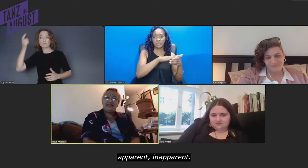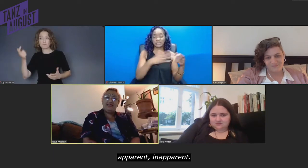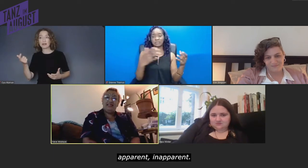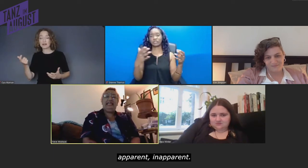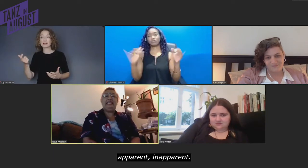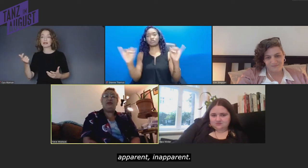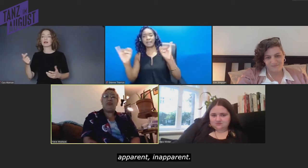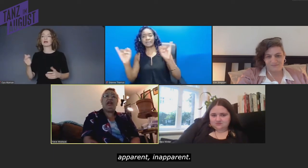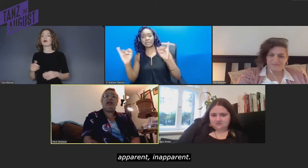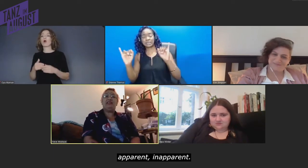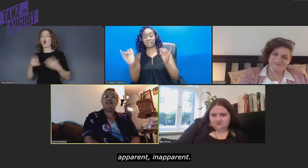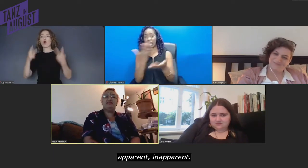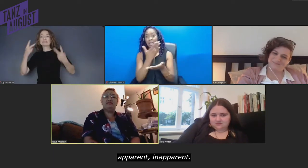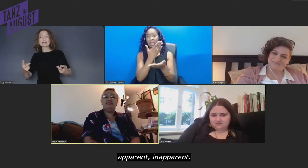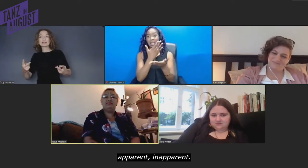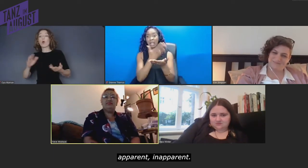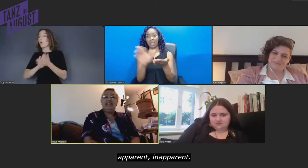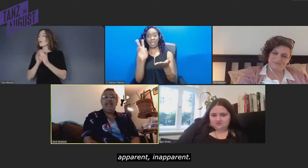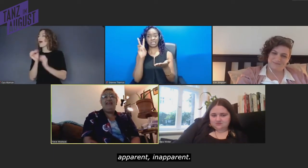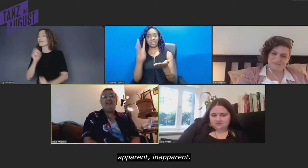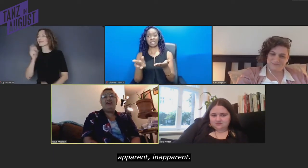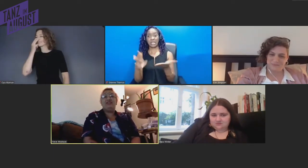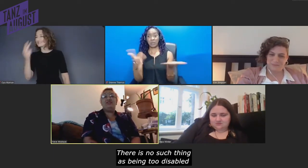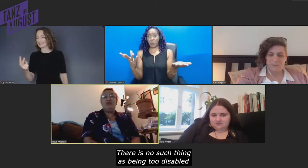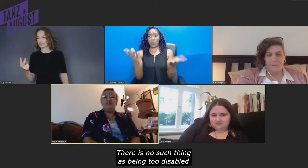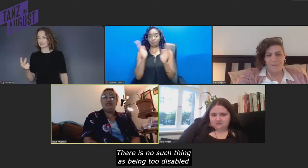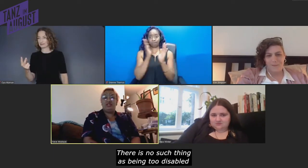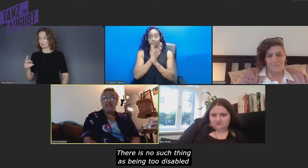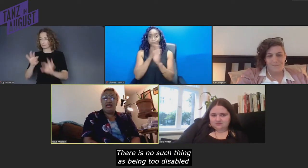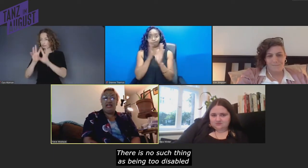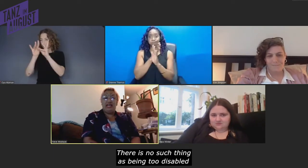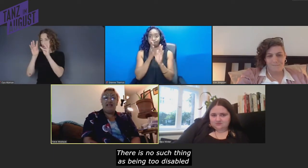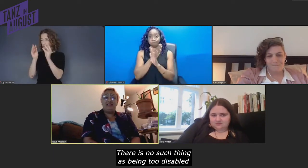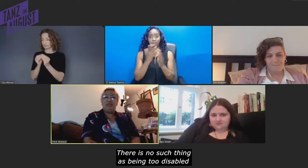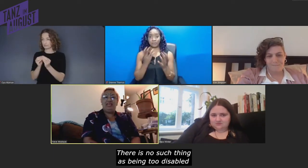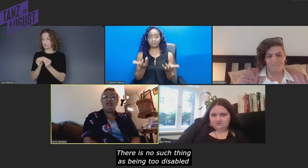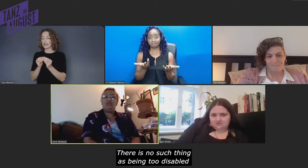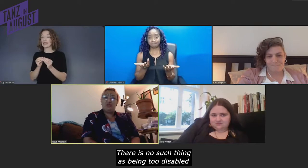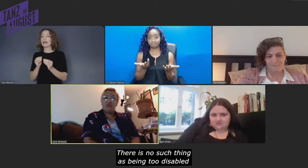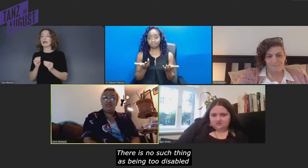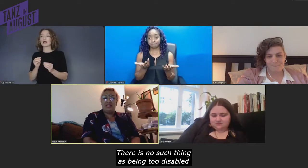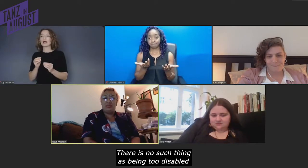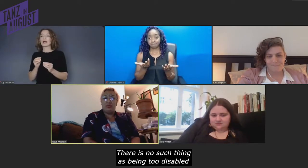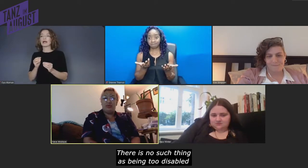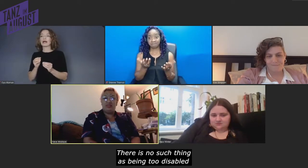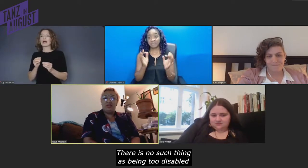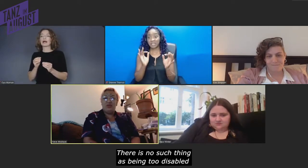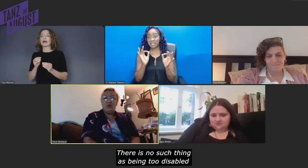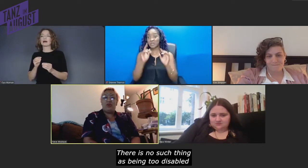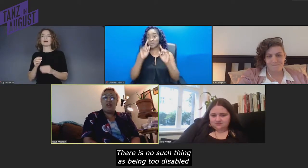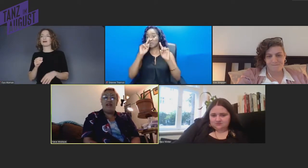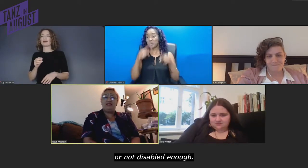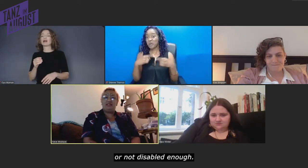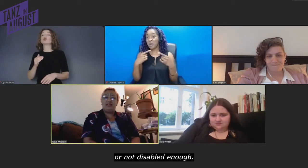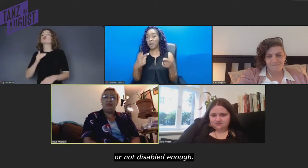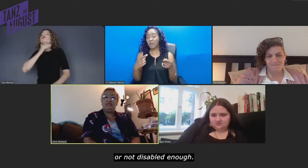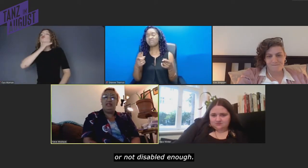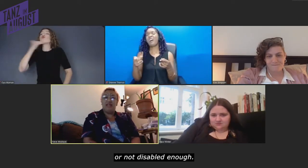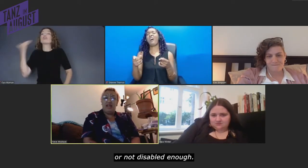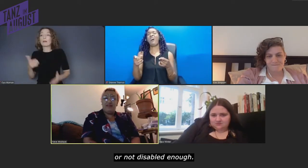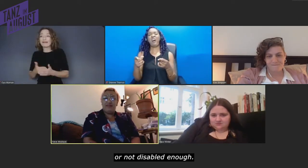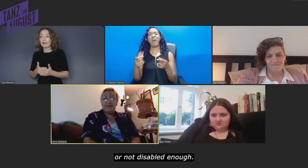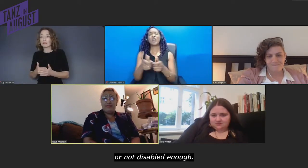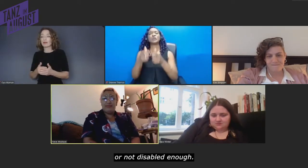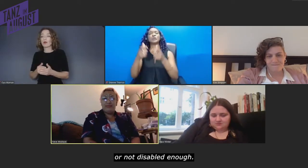apparent, inapparent. And there is no such thing as being too disabled or not disabled